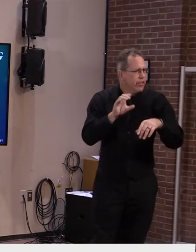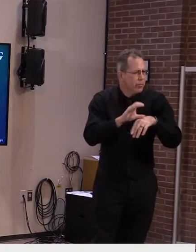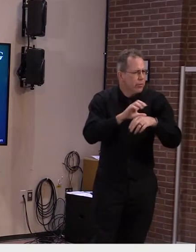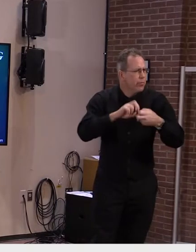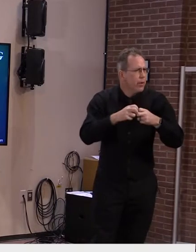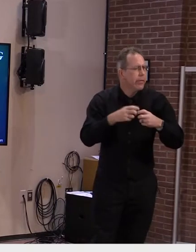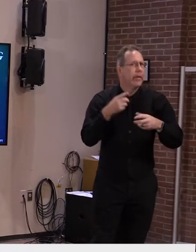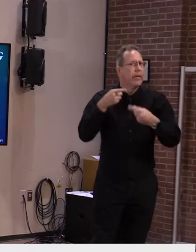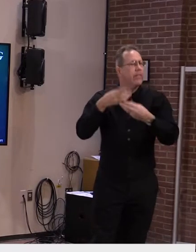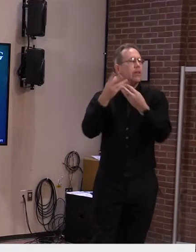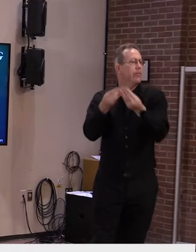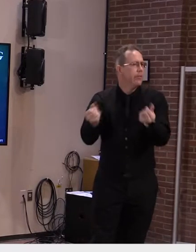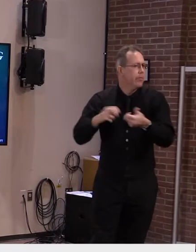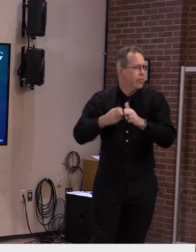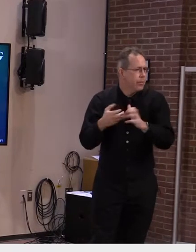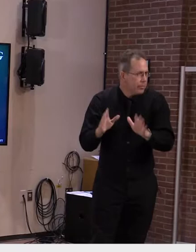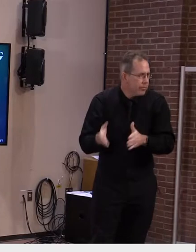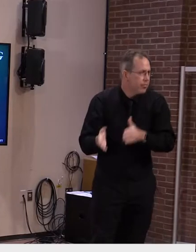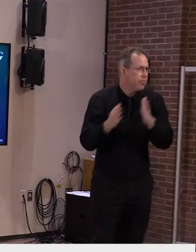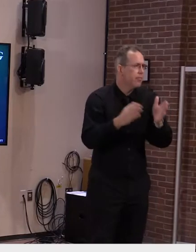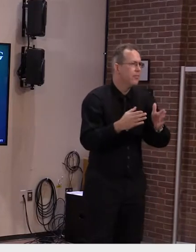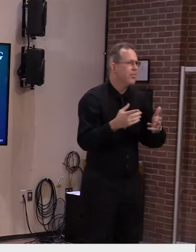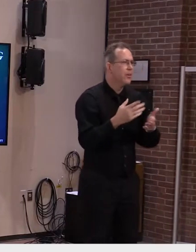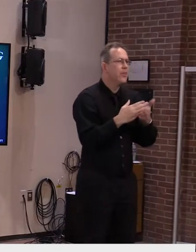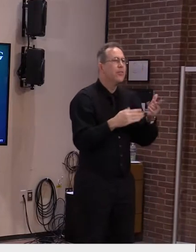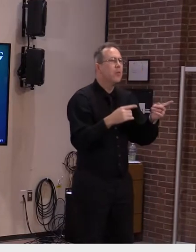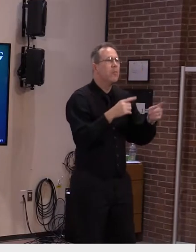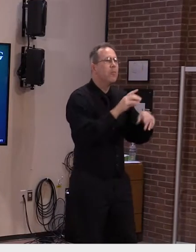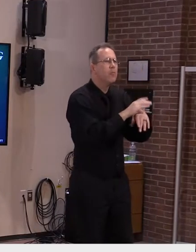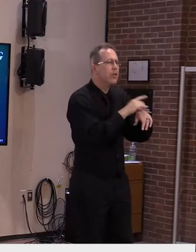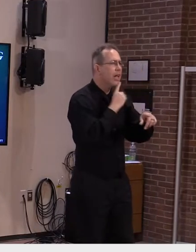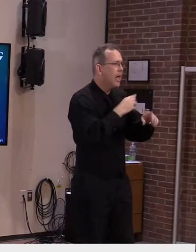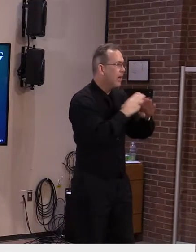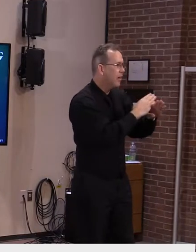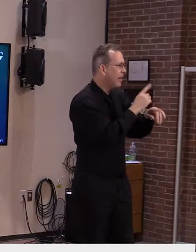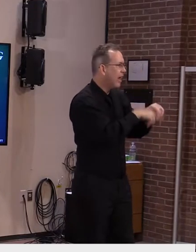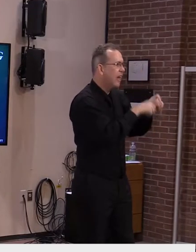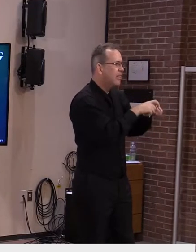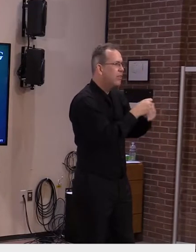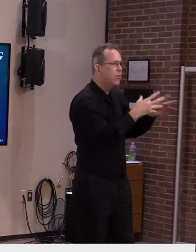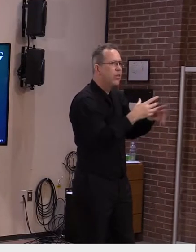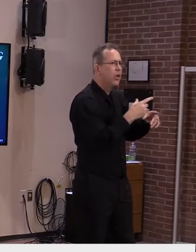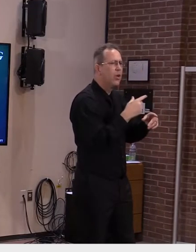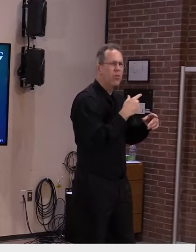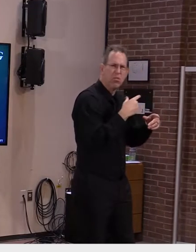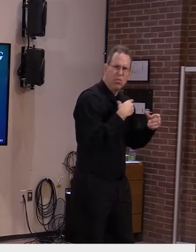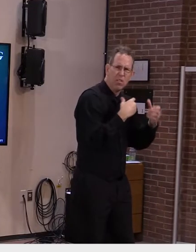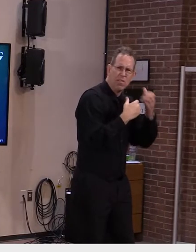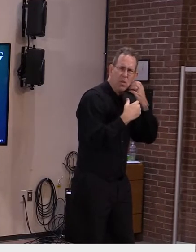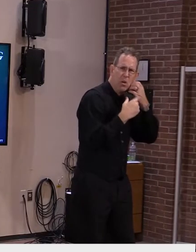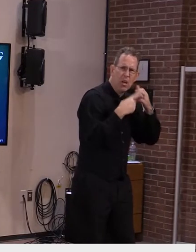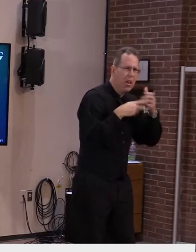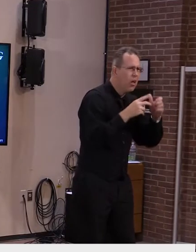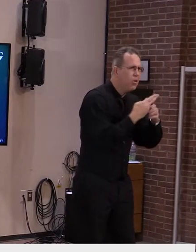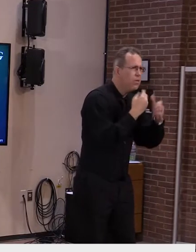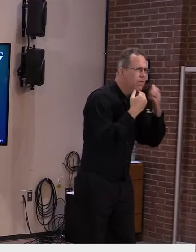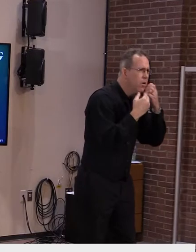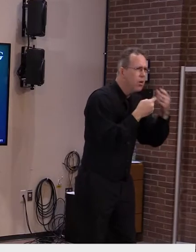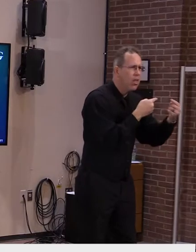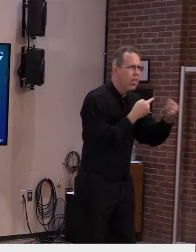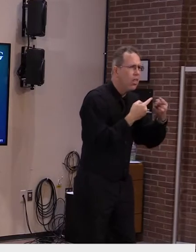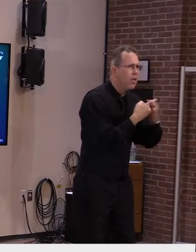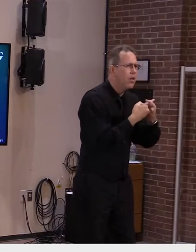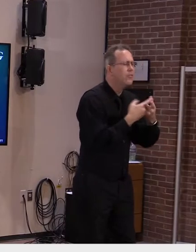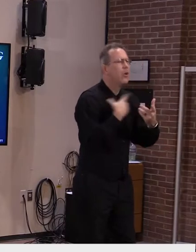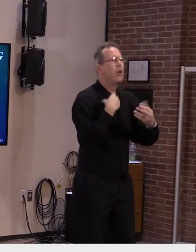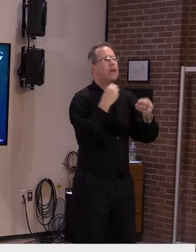to use the new testing tools. This was inaccurate. We are working to have the vendor provide better training